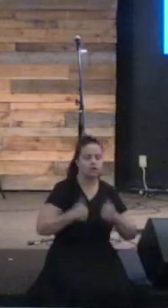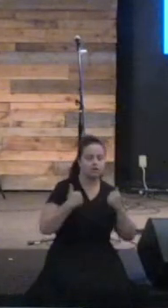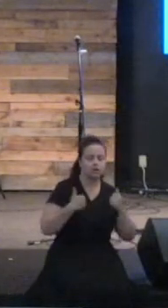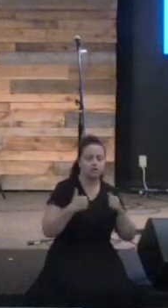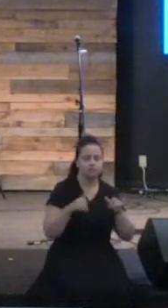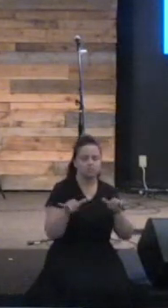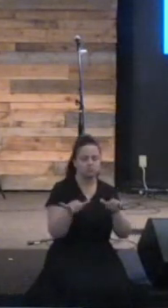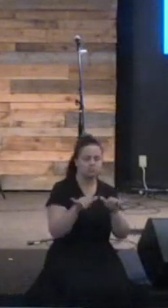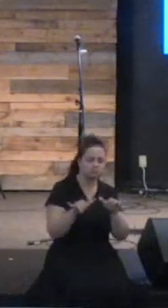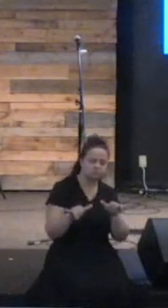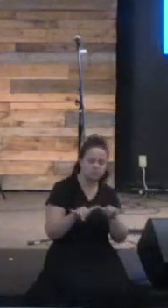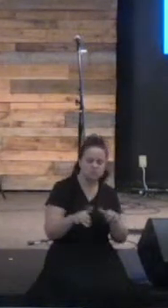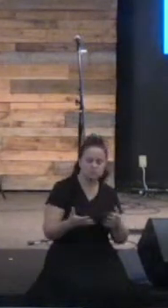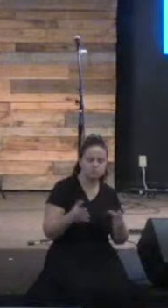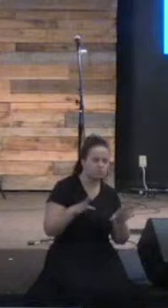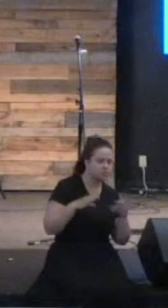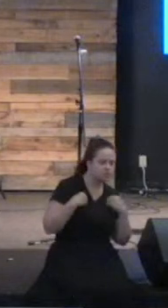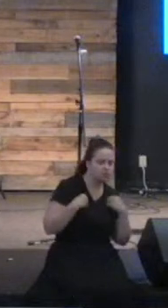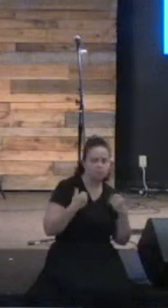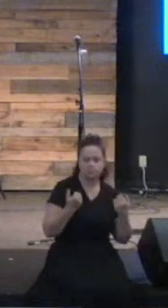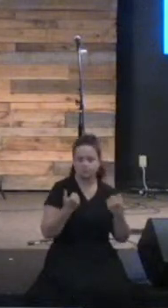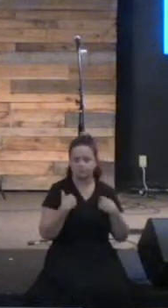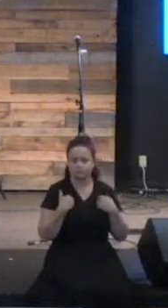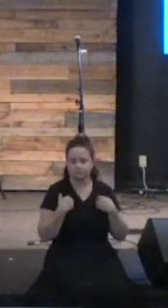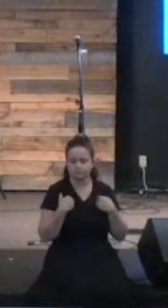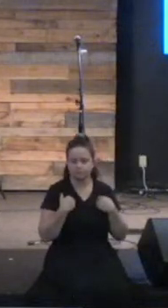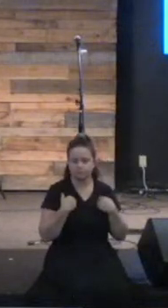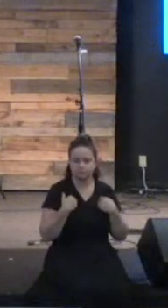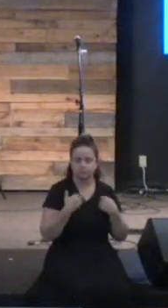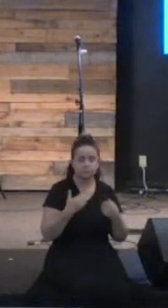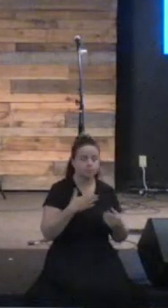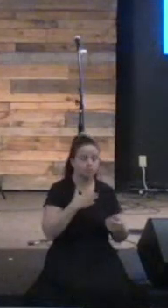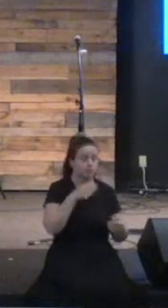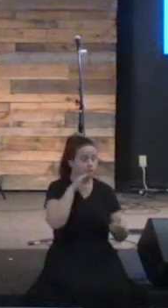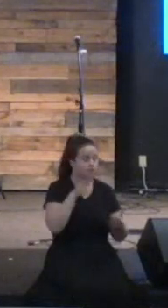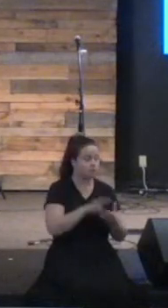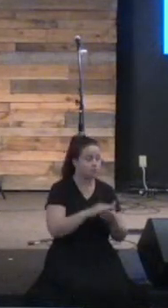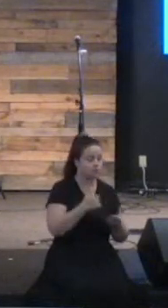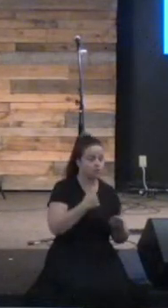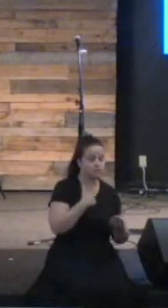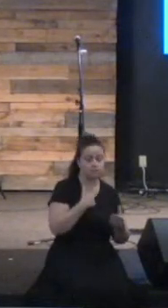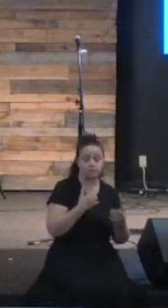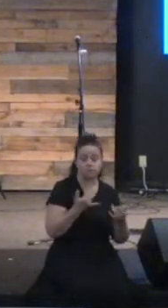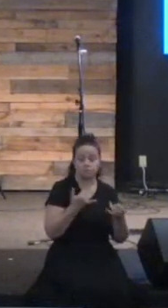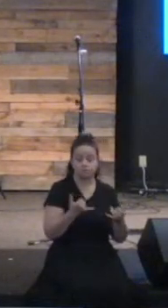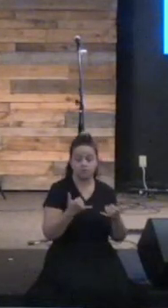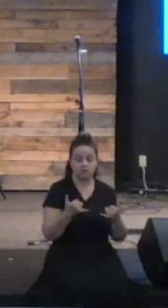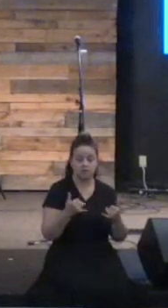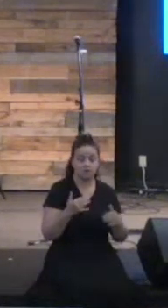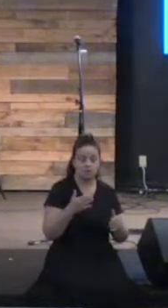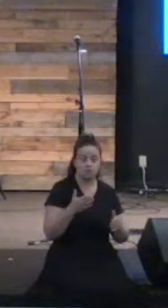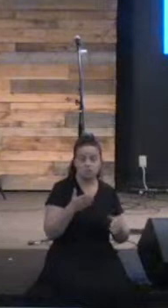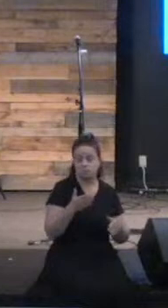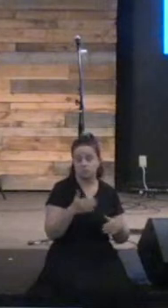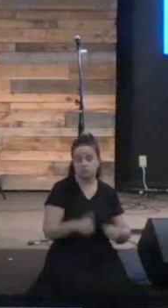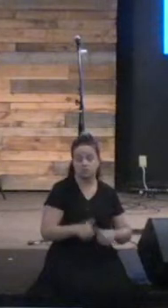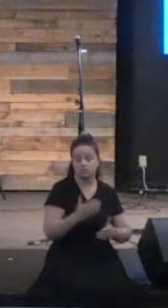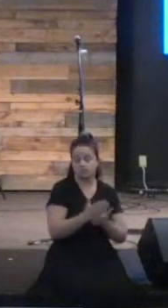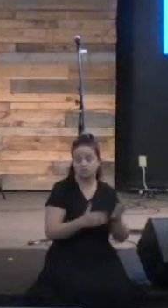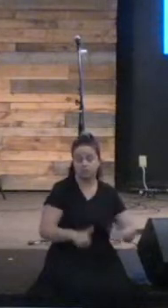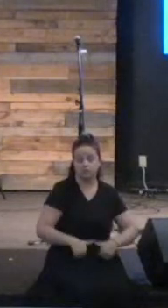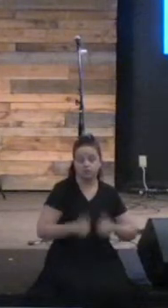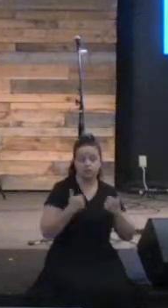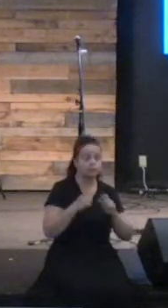what we own and possess Glenn and I are in the phase now in our life where we're giving stuff away getting rid of stuff we're no longer